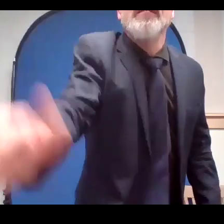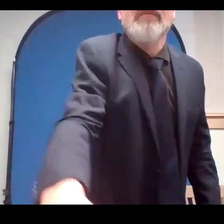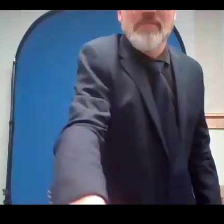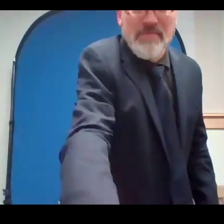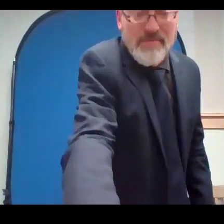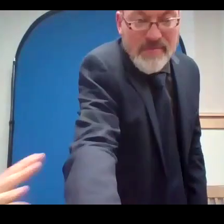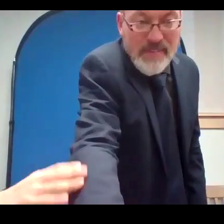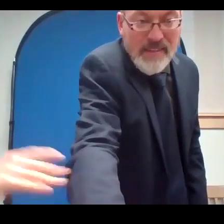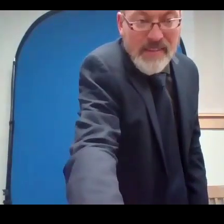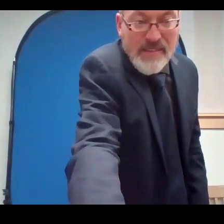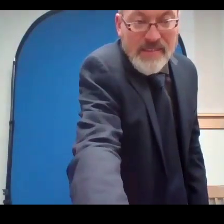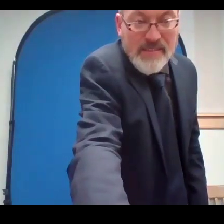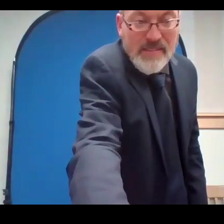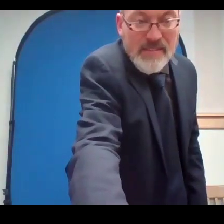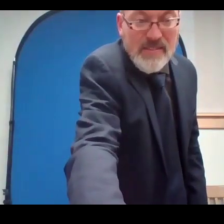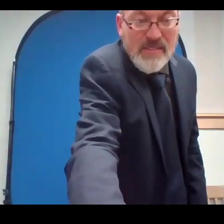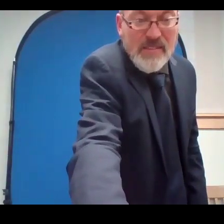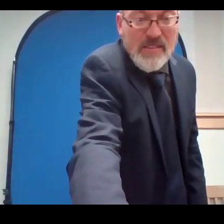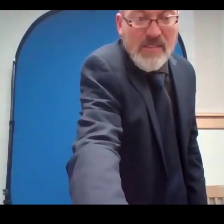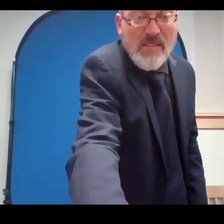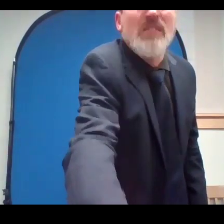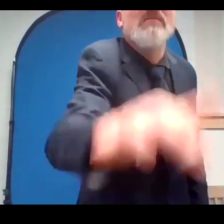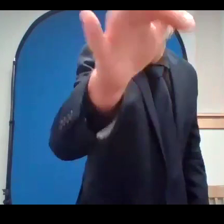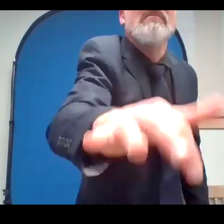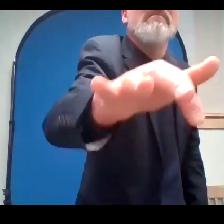while. I won't leave. I know how that happens. Yeah.